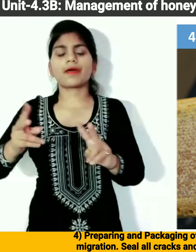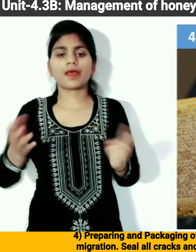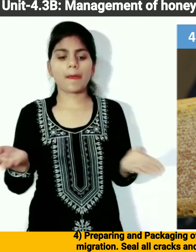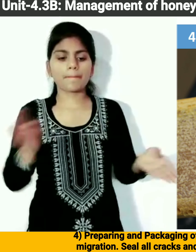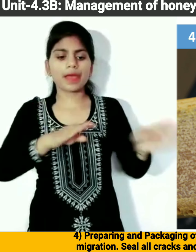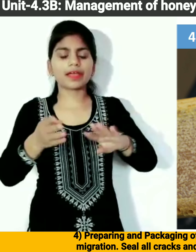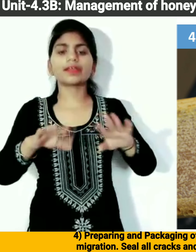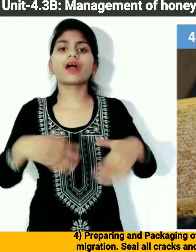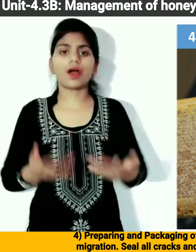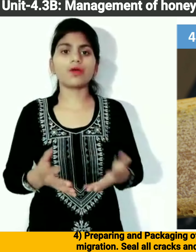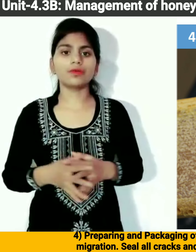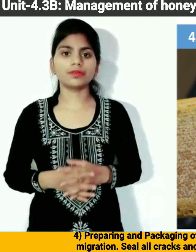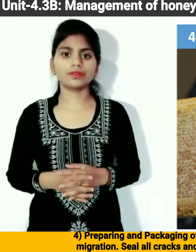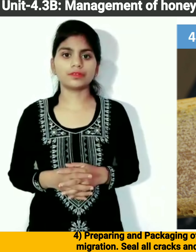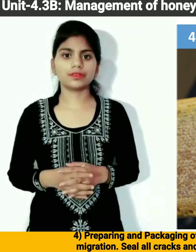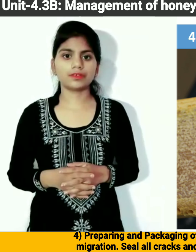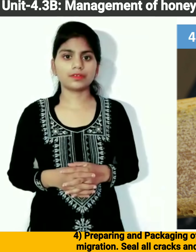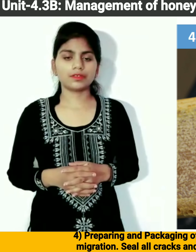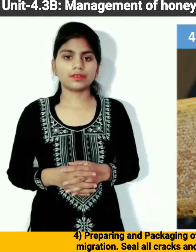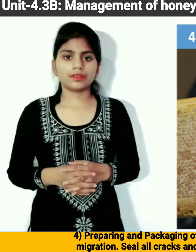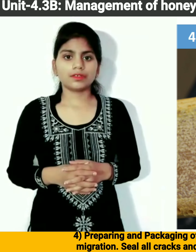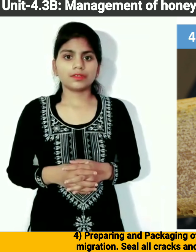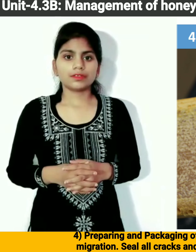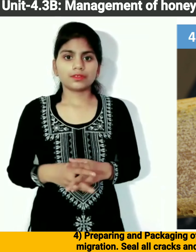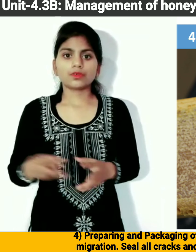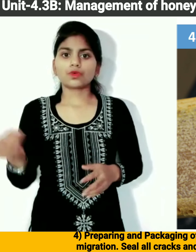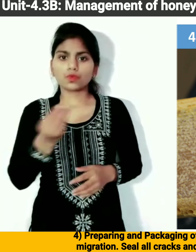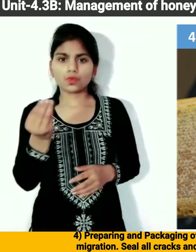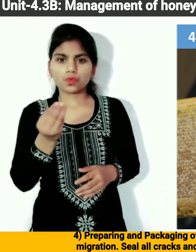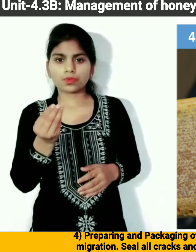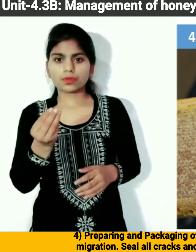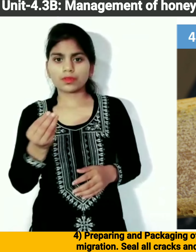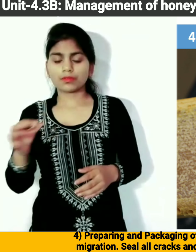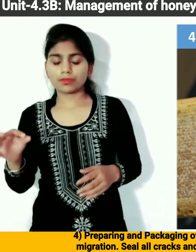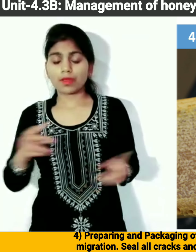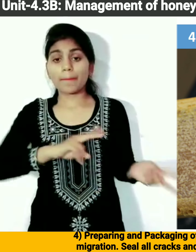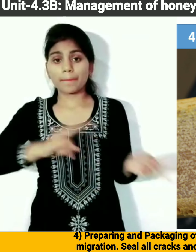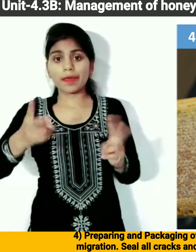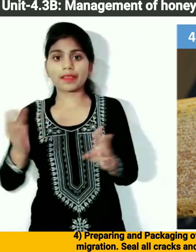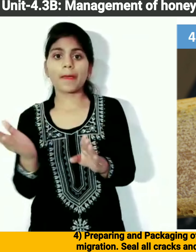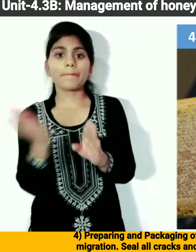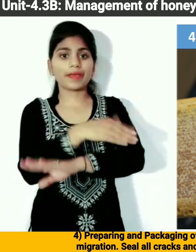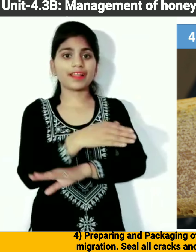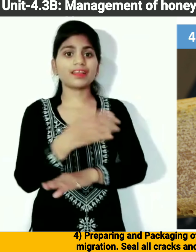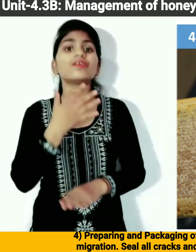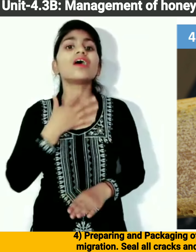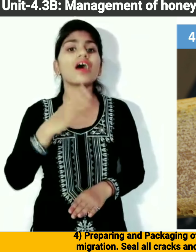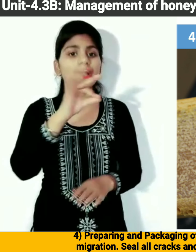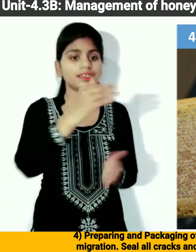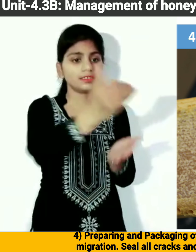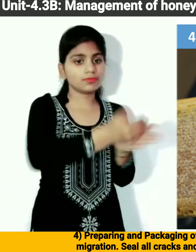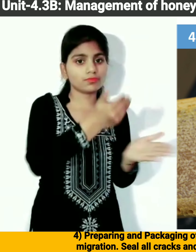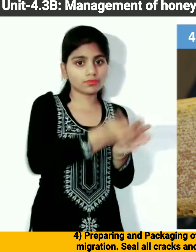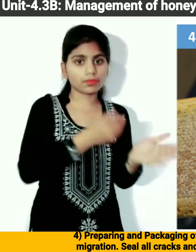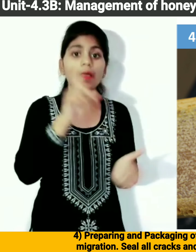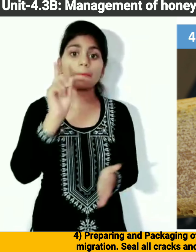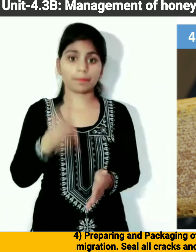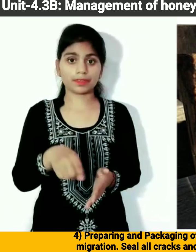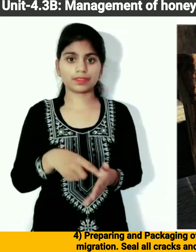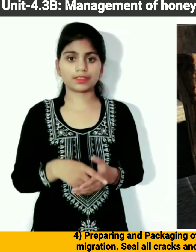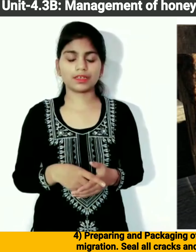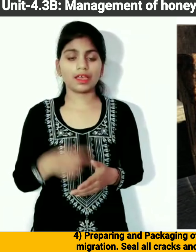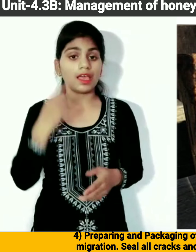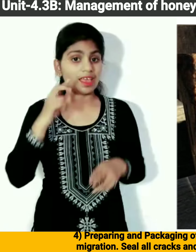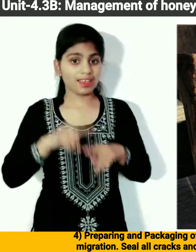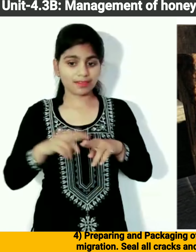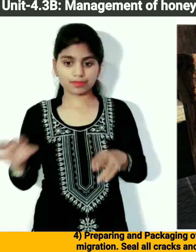honey few days before migration. Seal all the cracks and crevices in the hive.